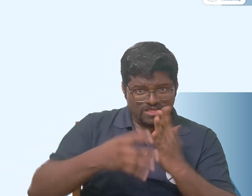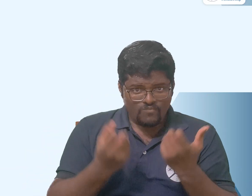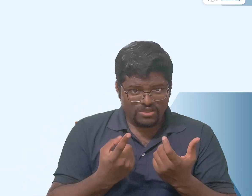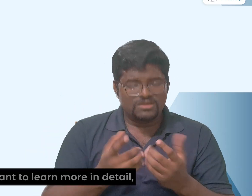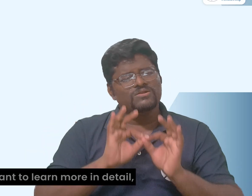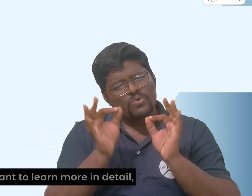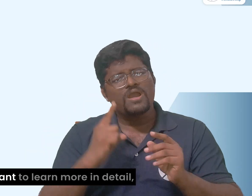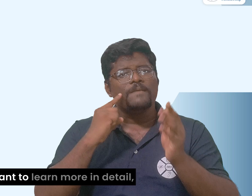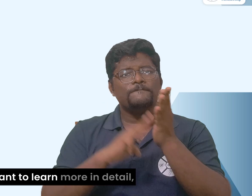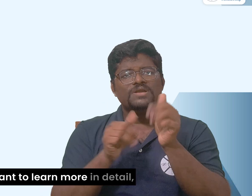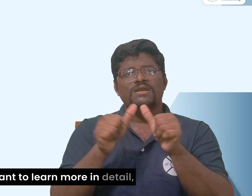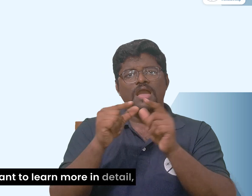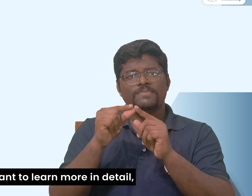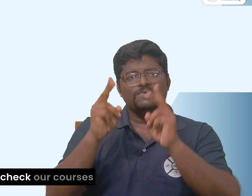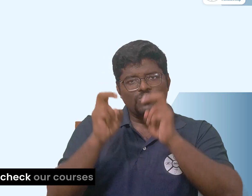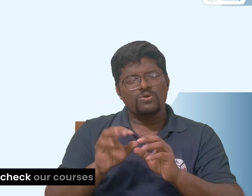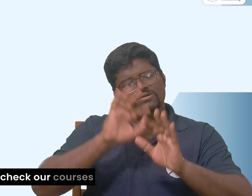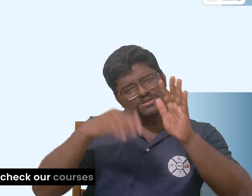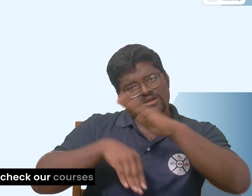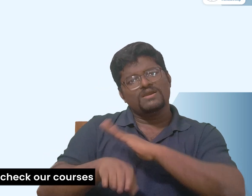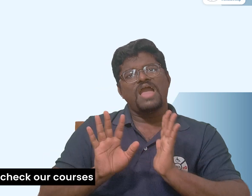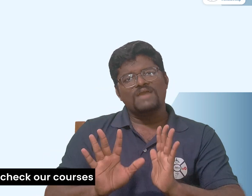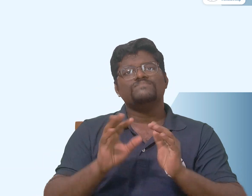If you want to learn more in detail, check our courses.